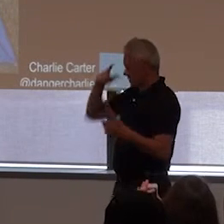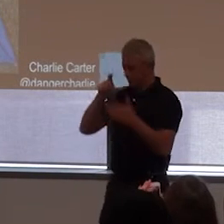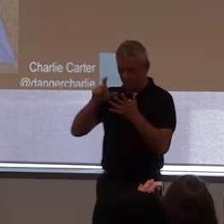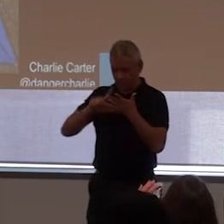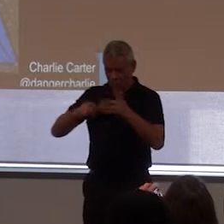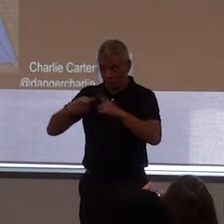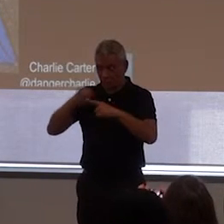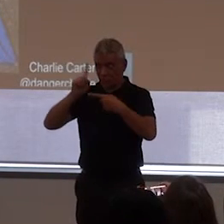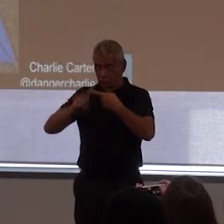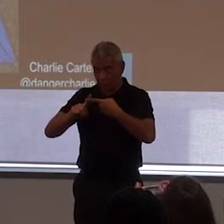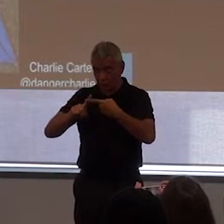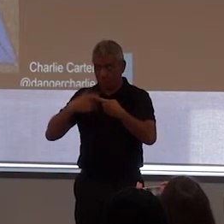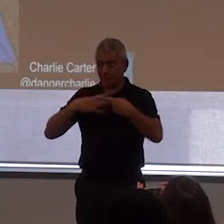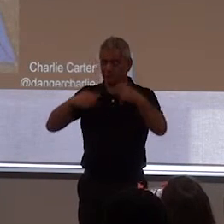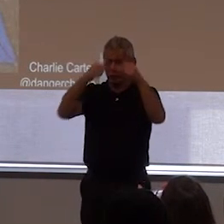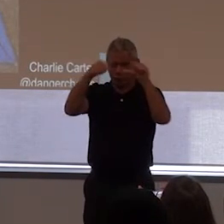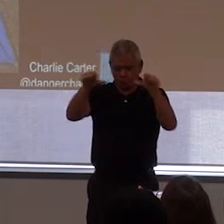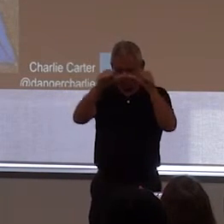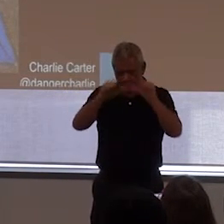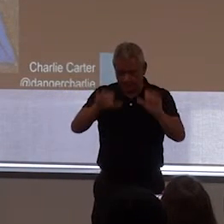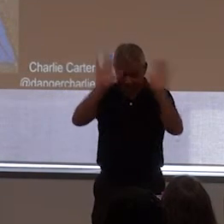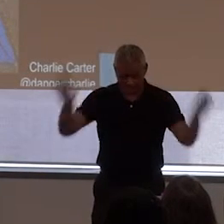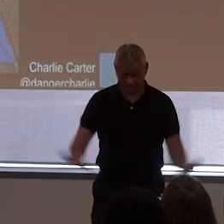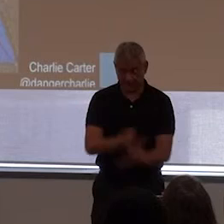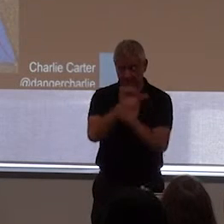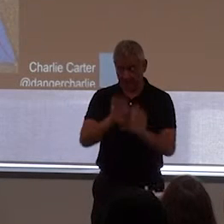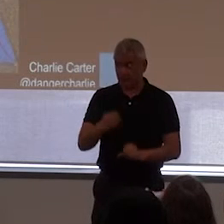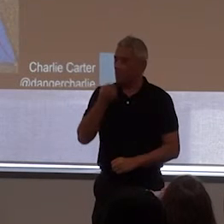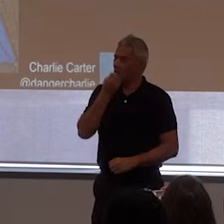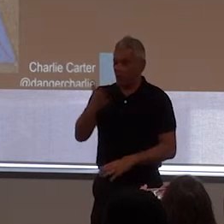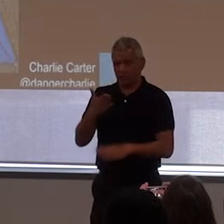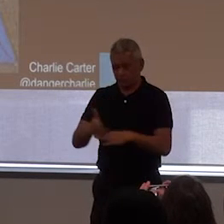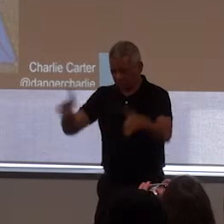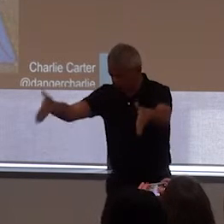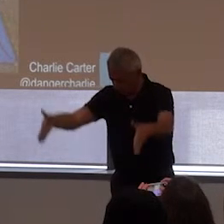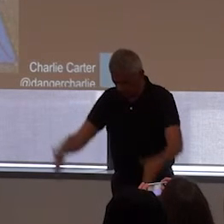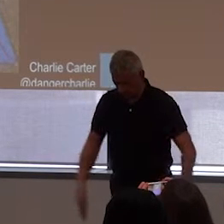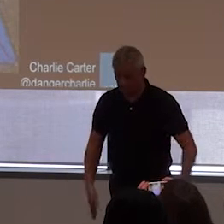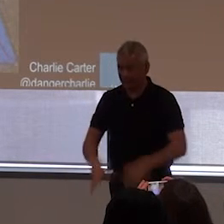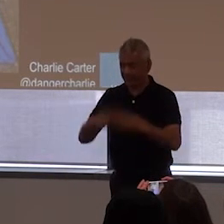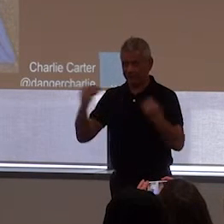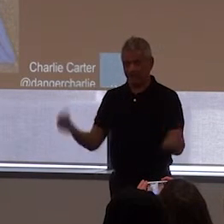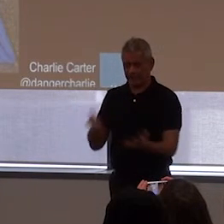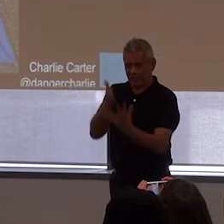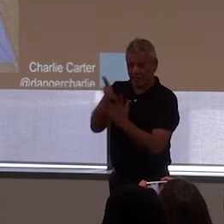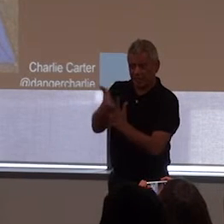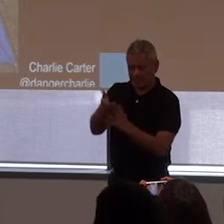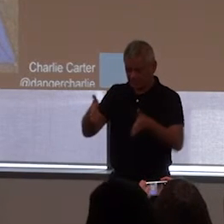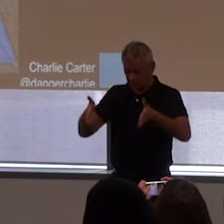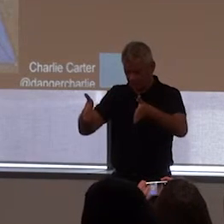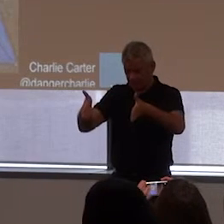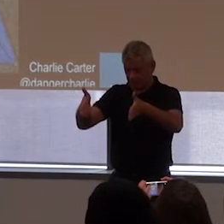that they have. They've done a fabulous job. It's well marked. It's got wonderful access down to the